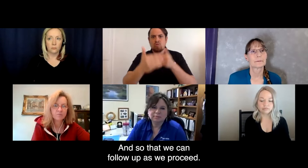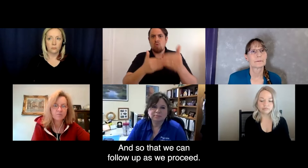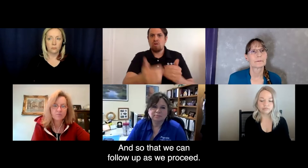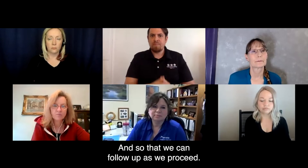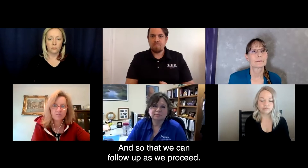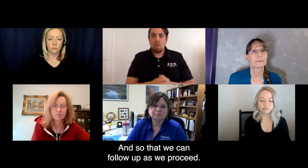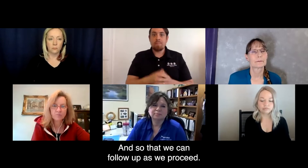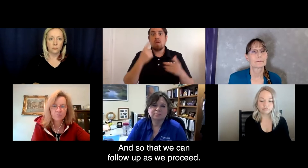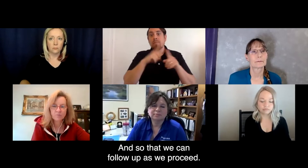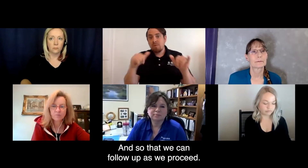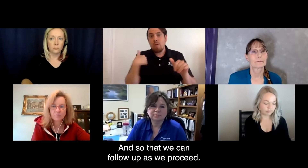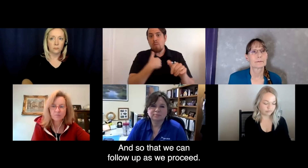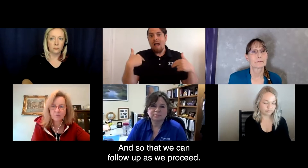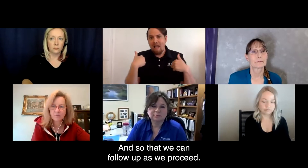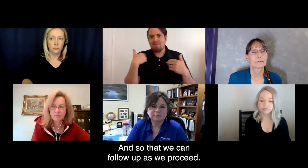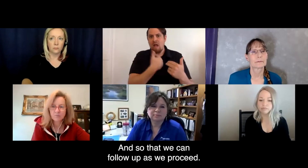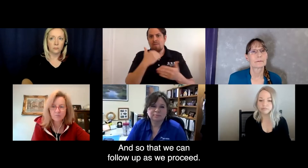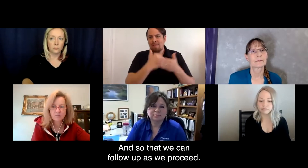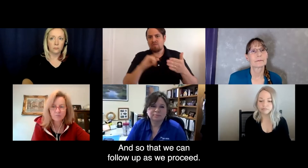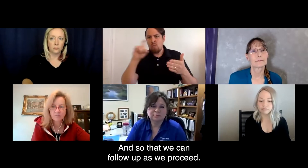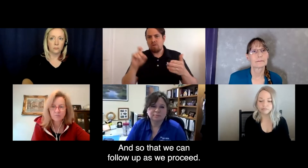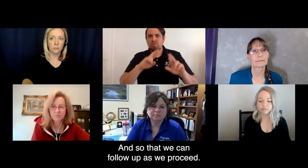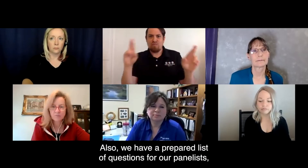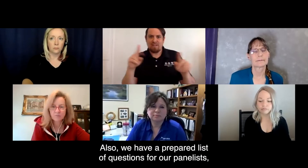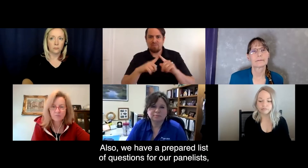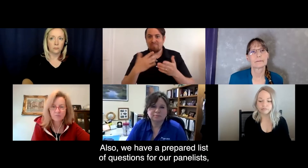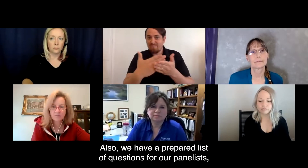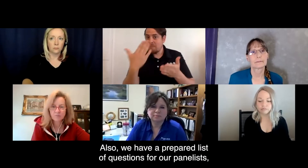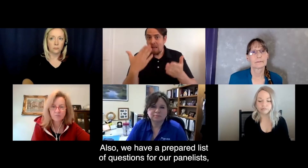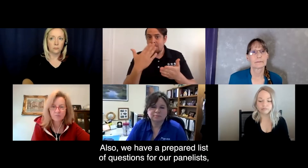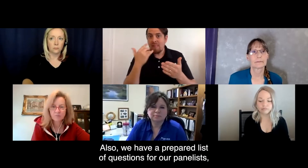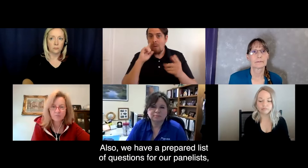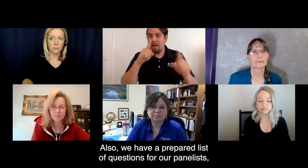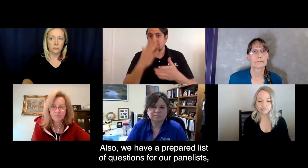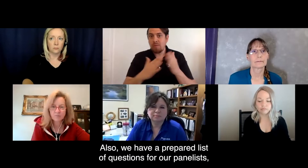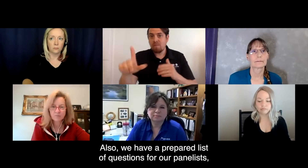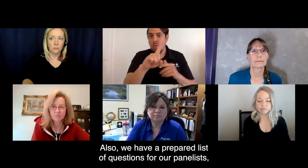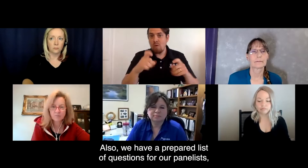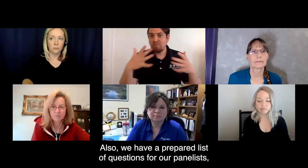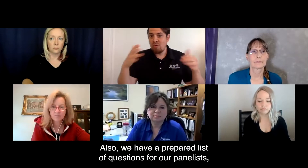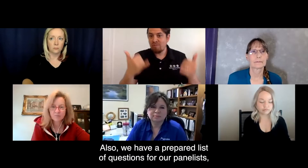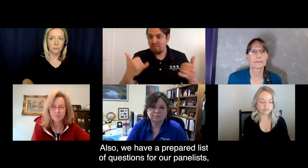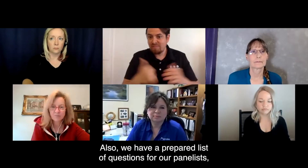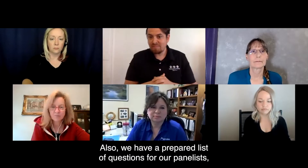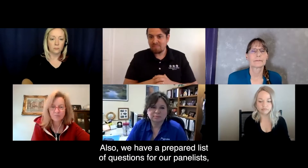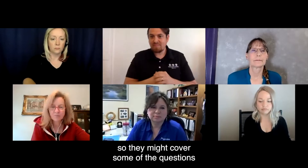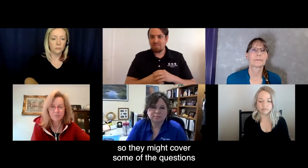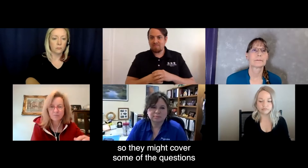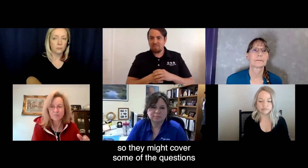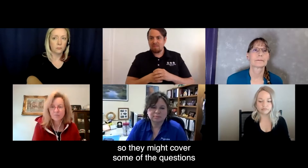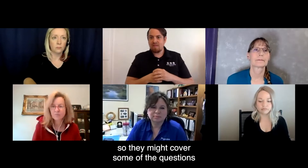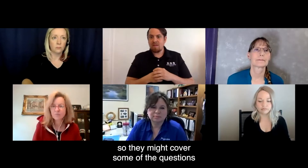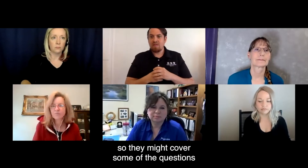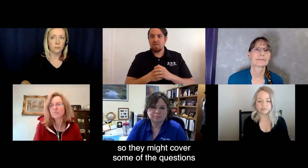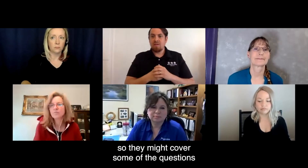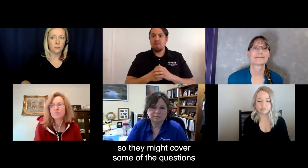up as we proceed. Also, we have a prepared list of questions for our panelists, so they